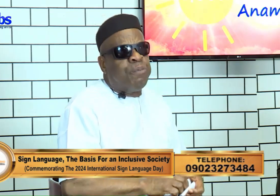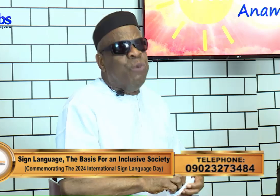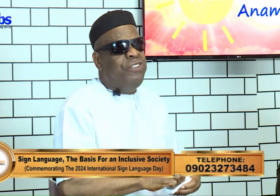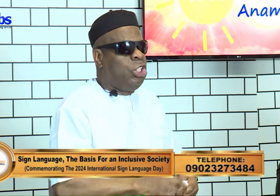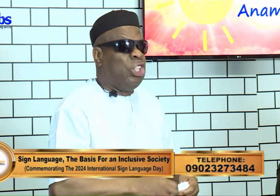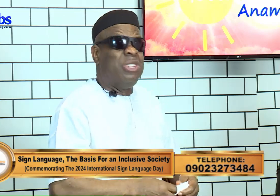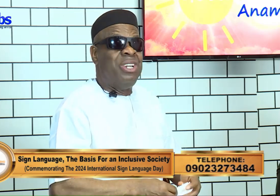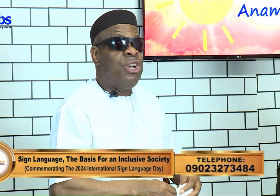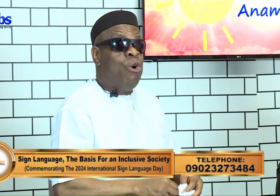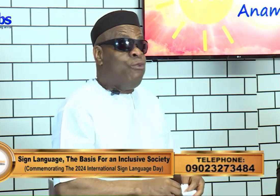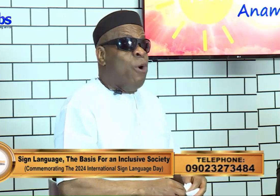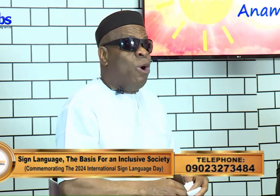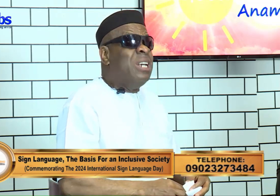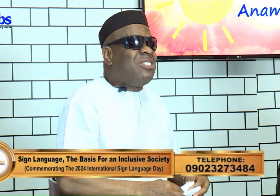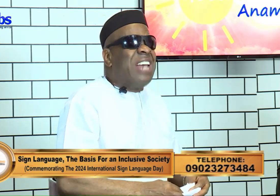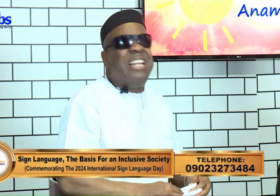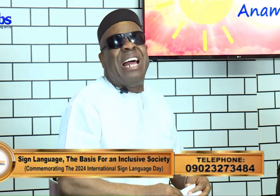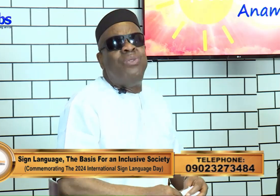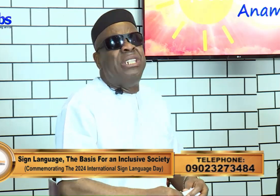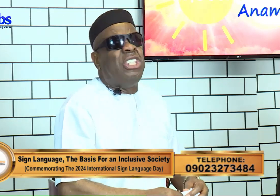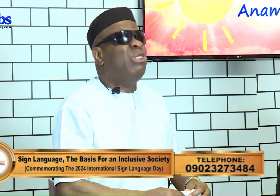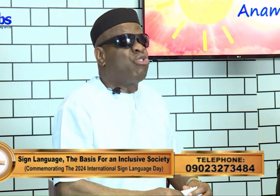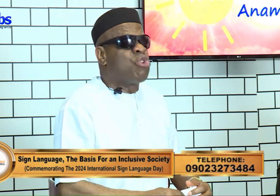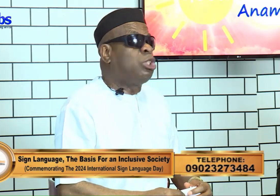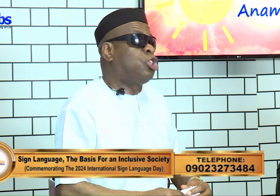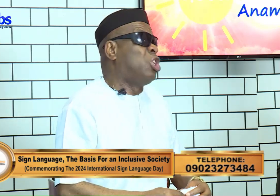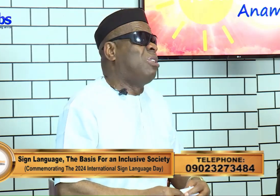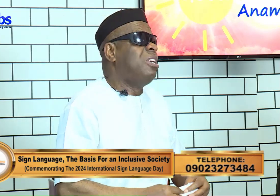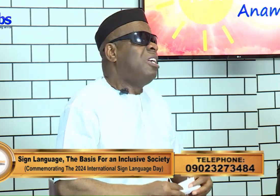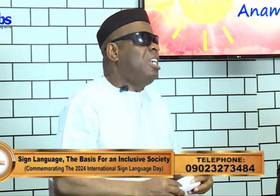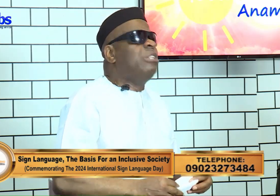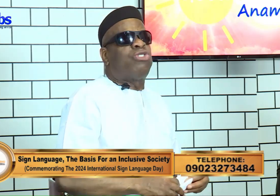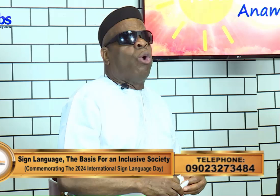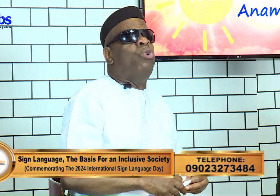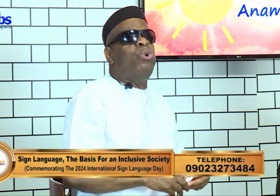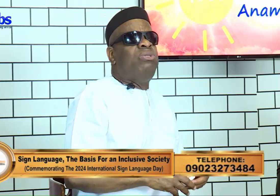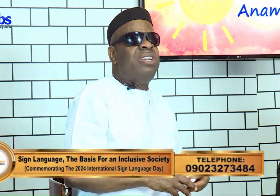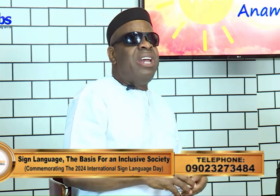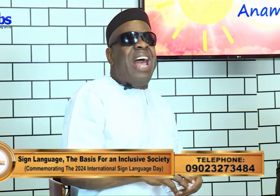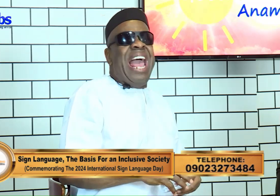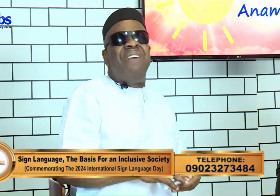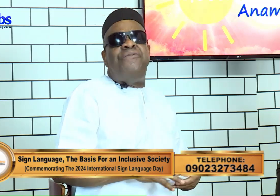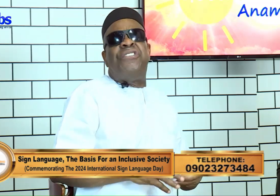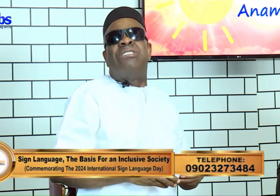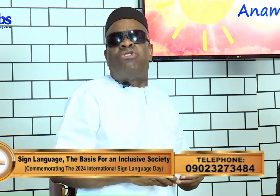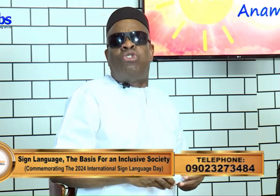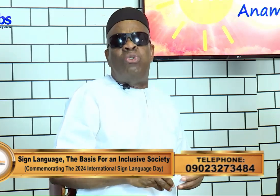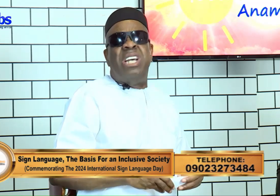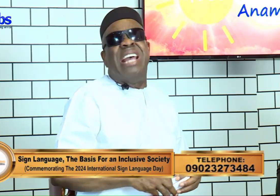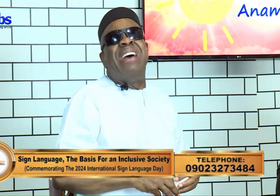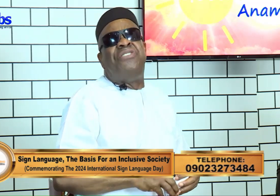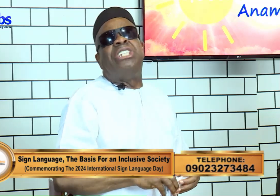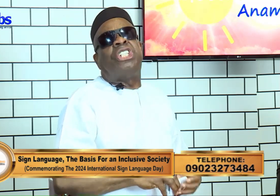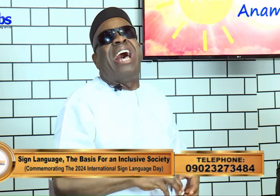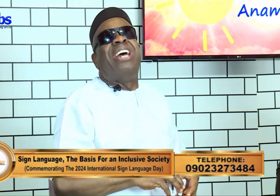makes provision for sign language instruction in schools. Every